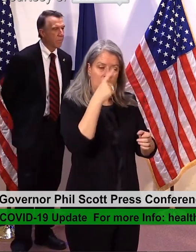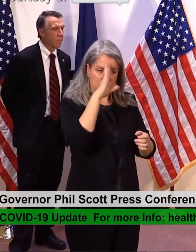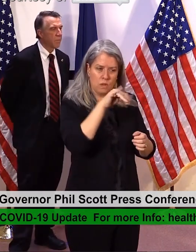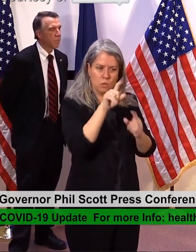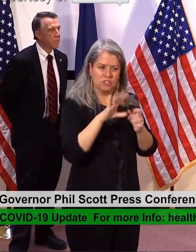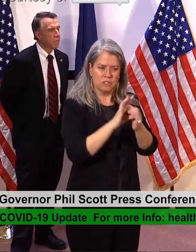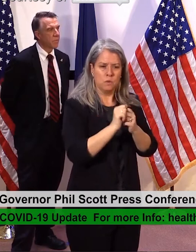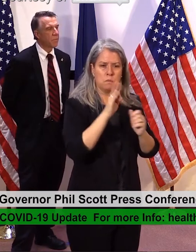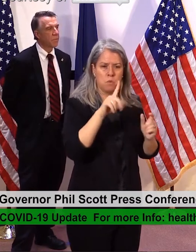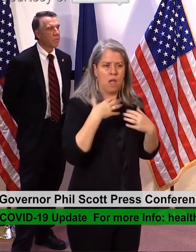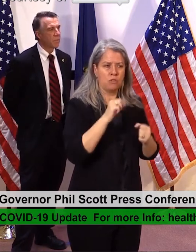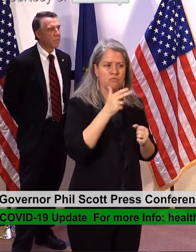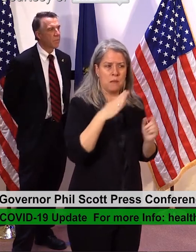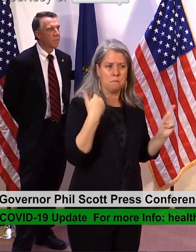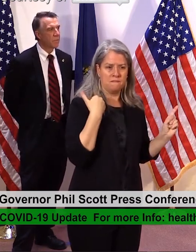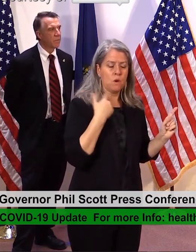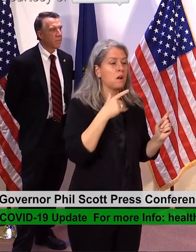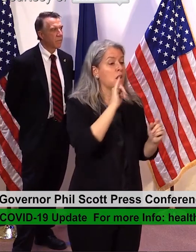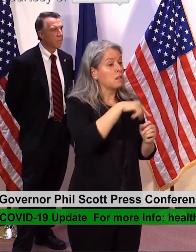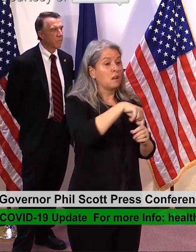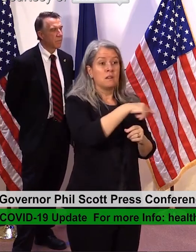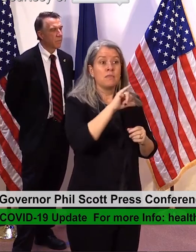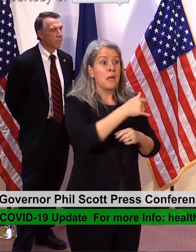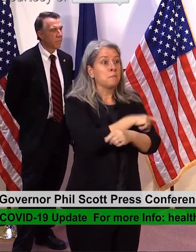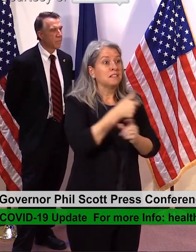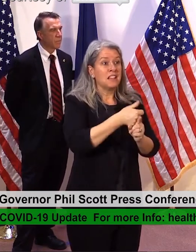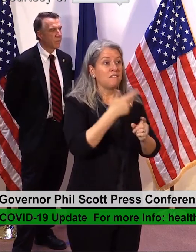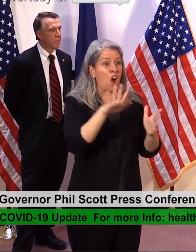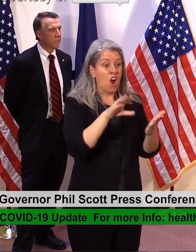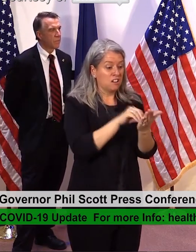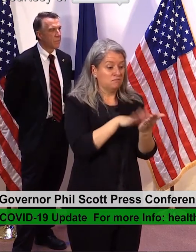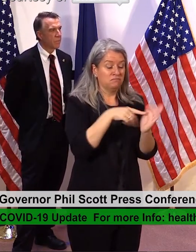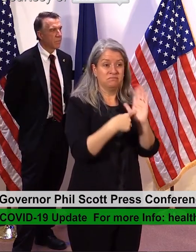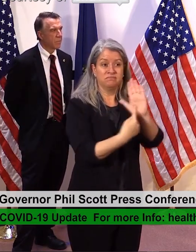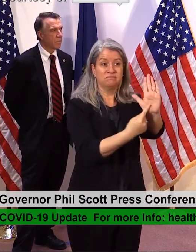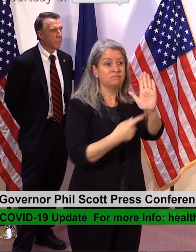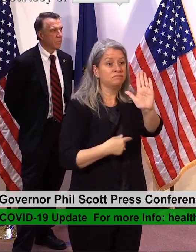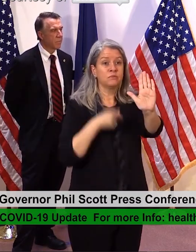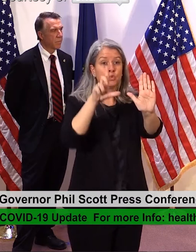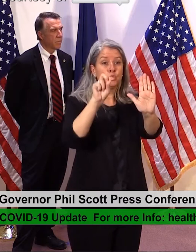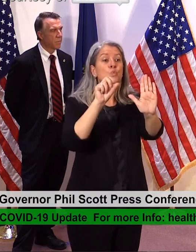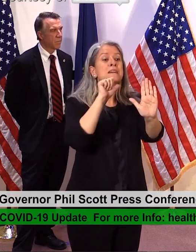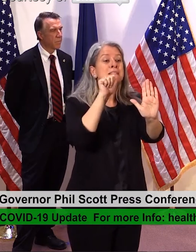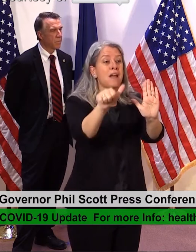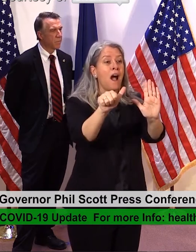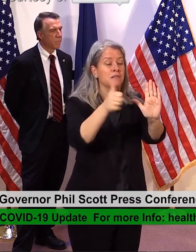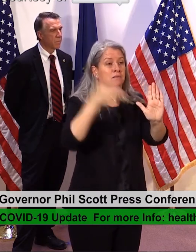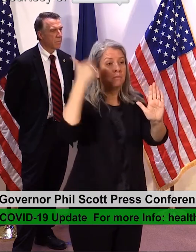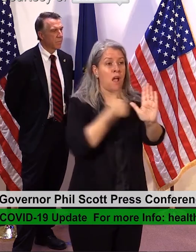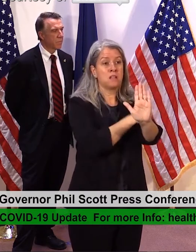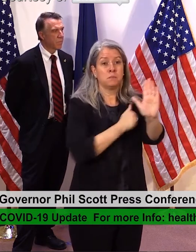and Rehab, who had orders on their charts based on their advanced directives